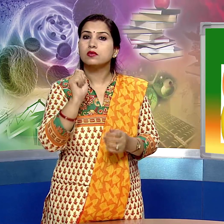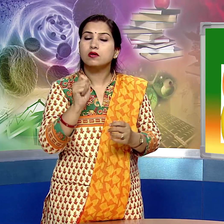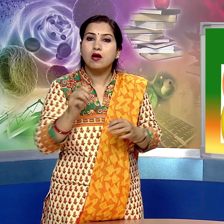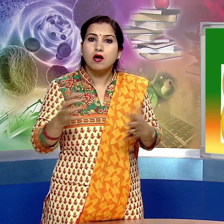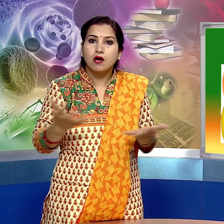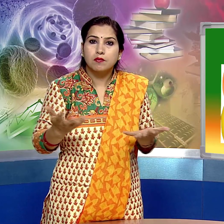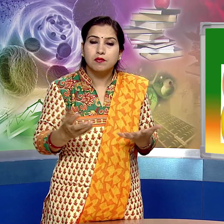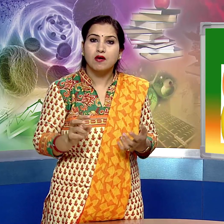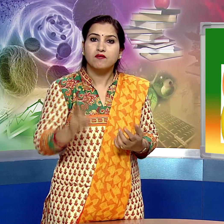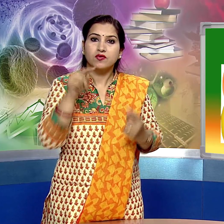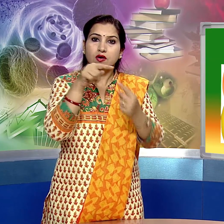Functions of vitamin C.